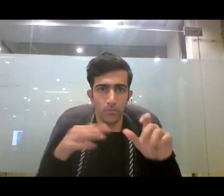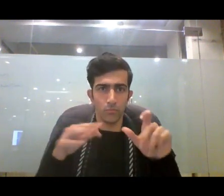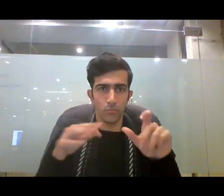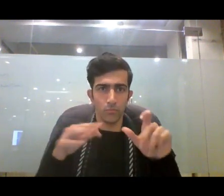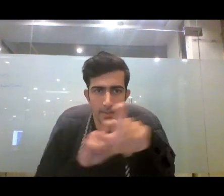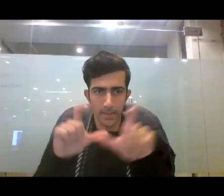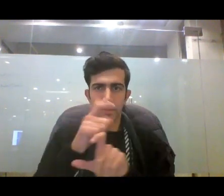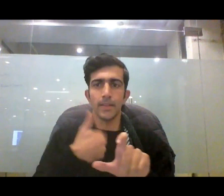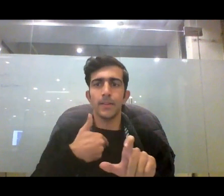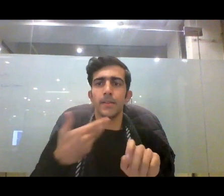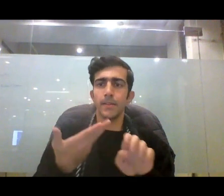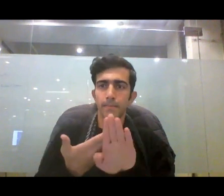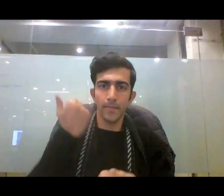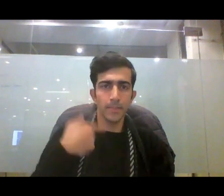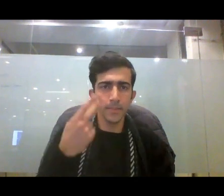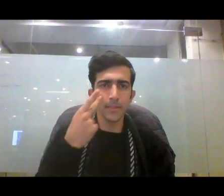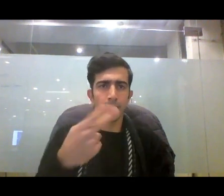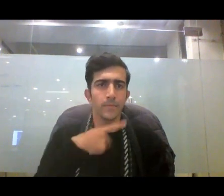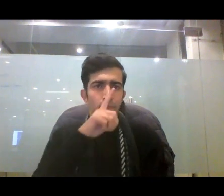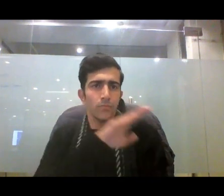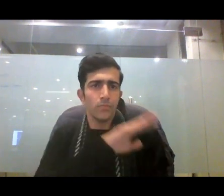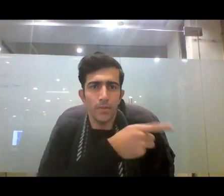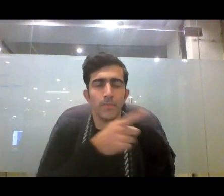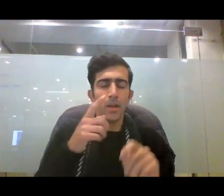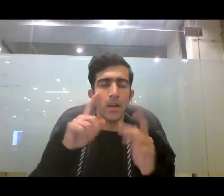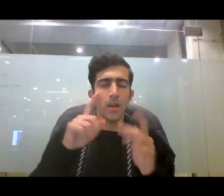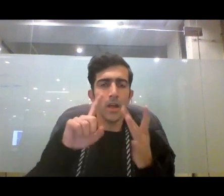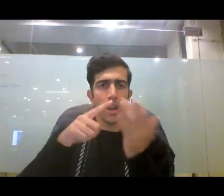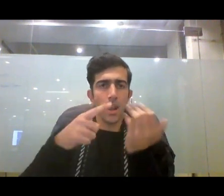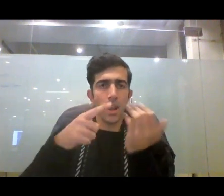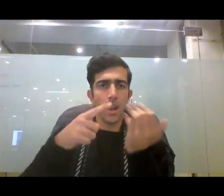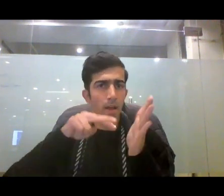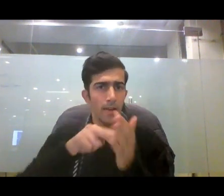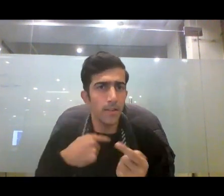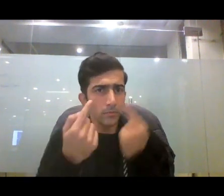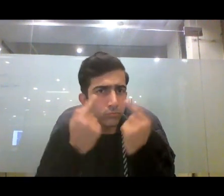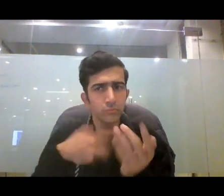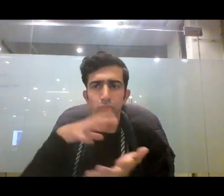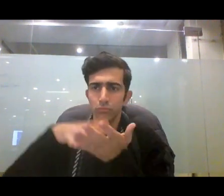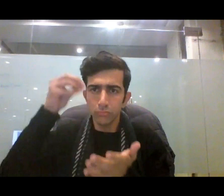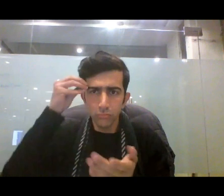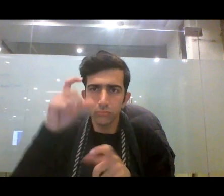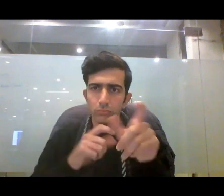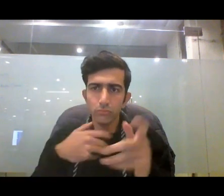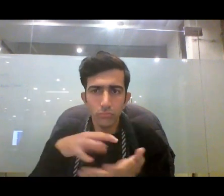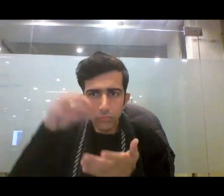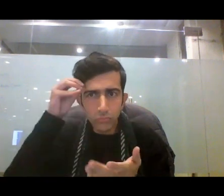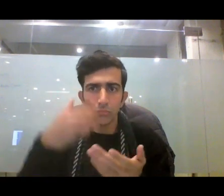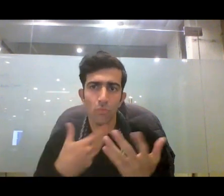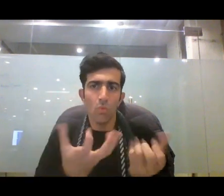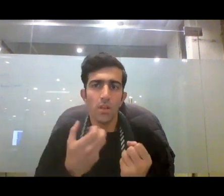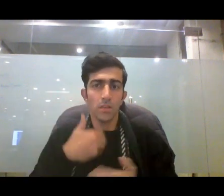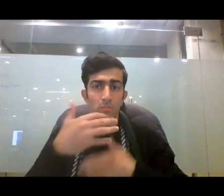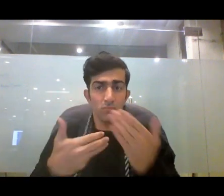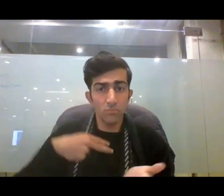Okay, so basically, if I talk about how IT or technology helped me a lot, and when I used to see the